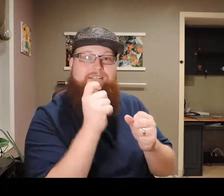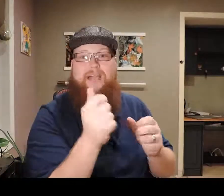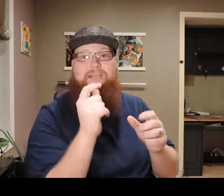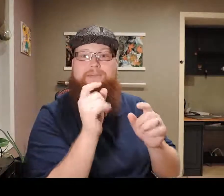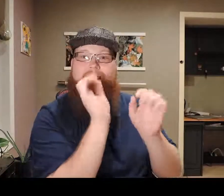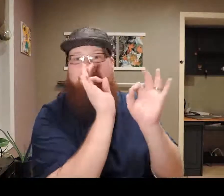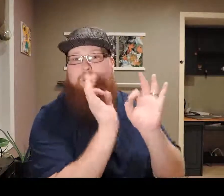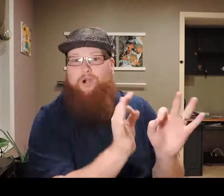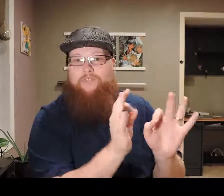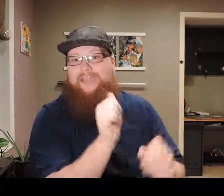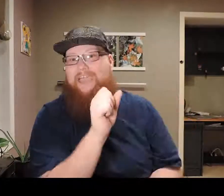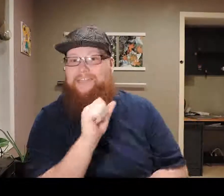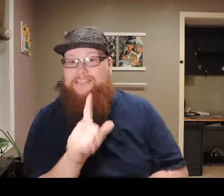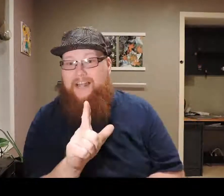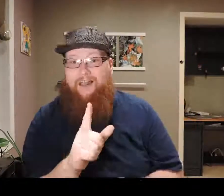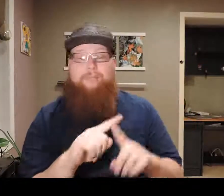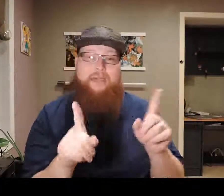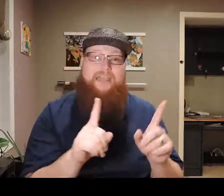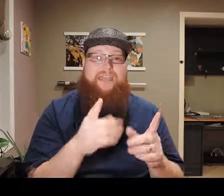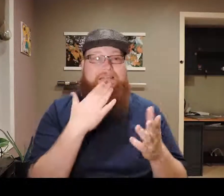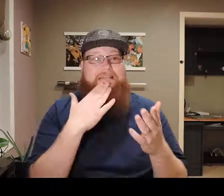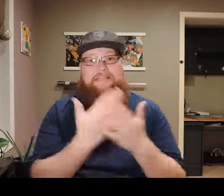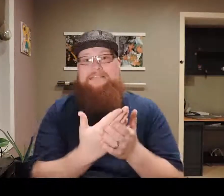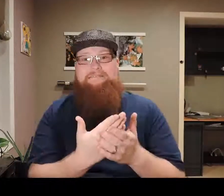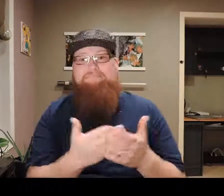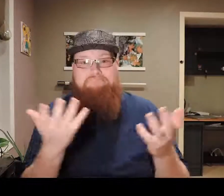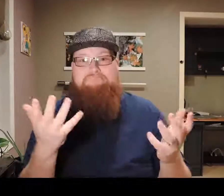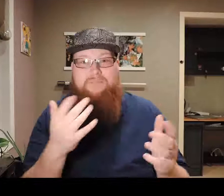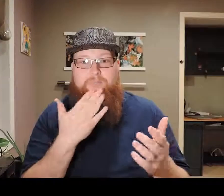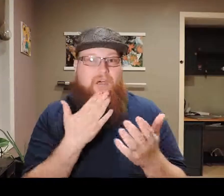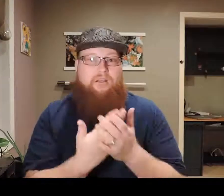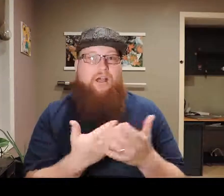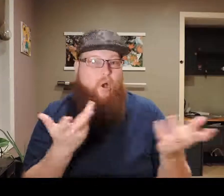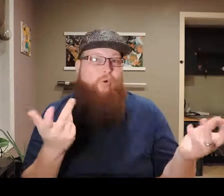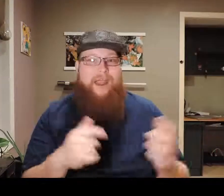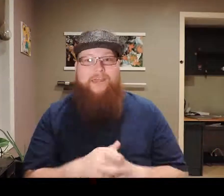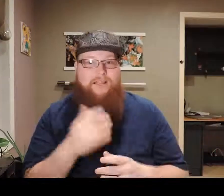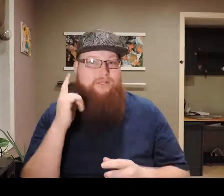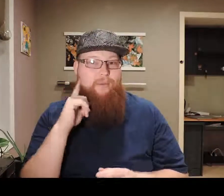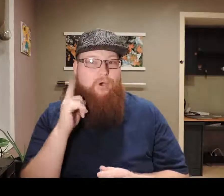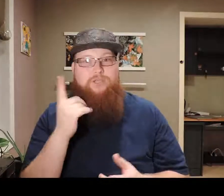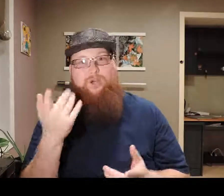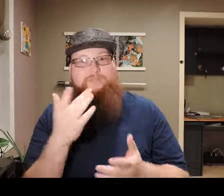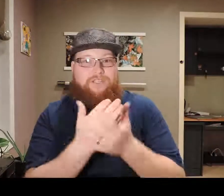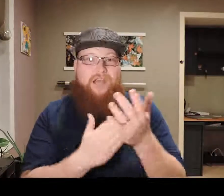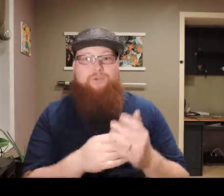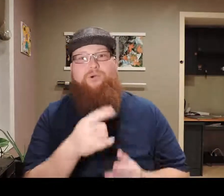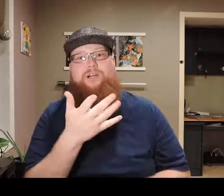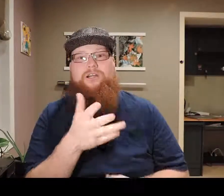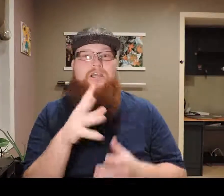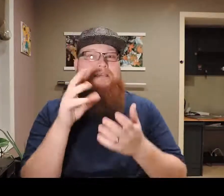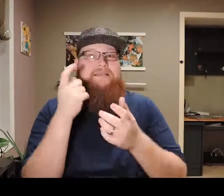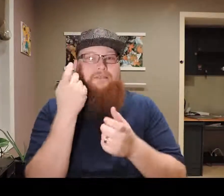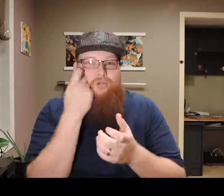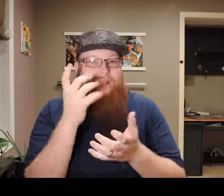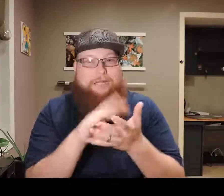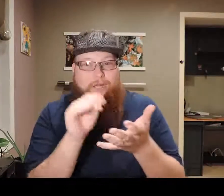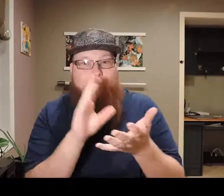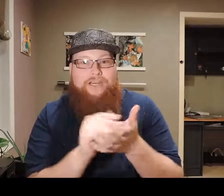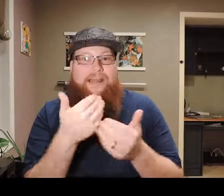not going to be like perfect ASL, but it does all right, I suppose. You know, for some who are just learning